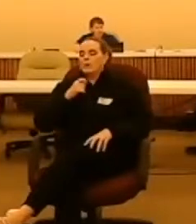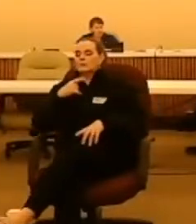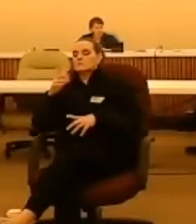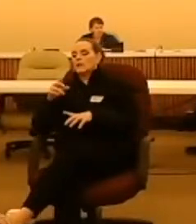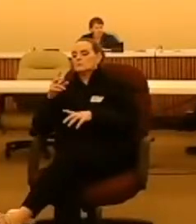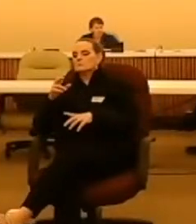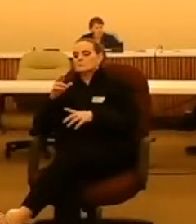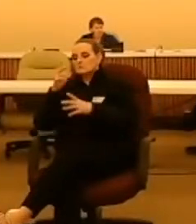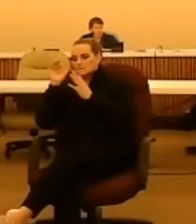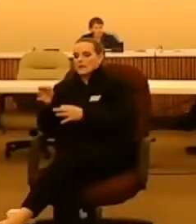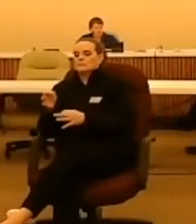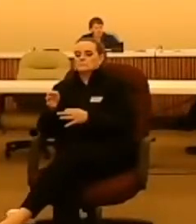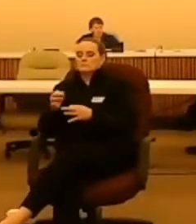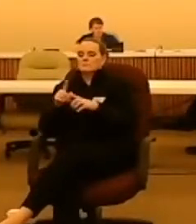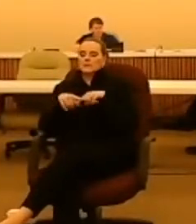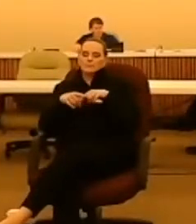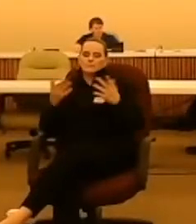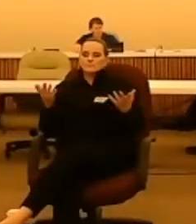come back. So,